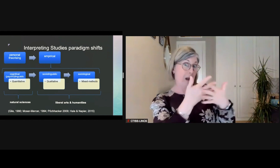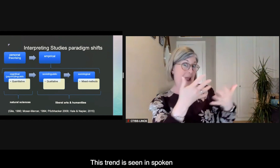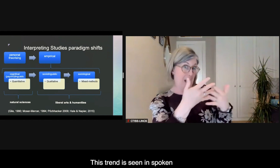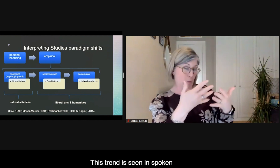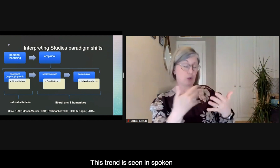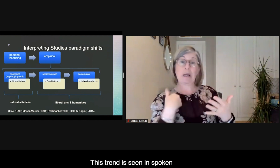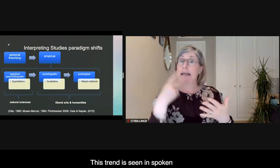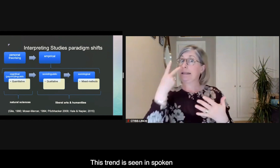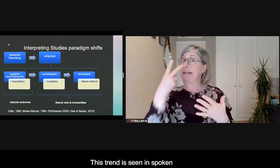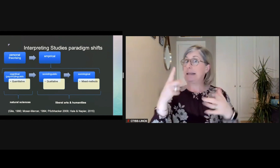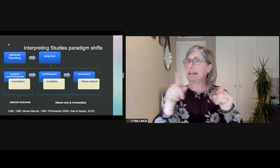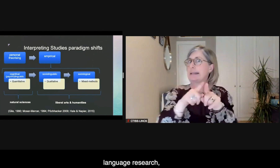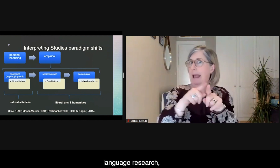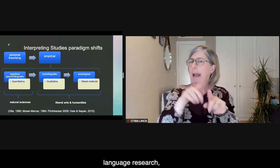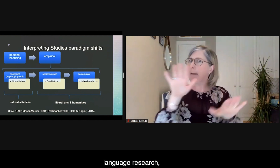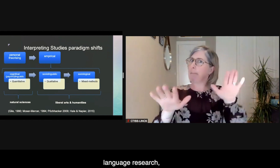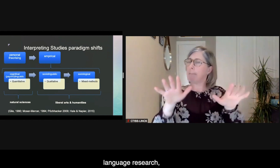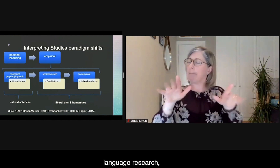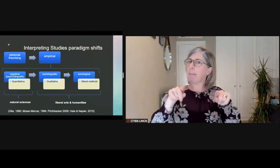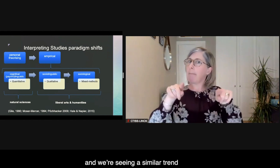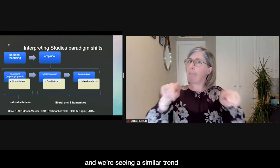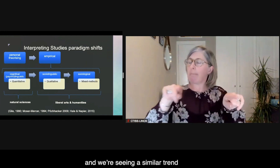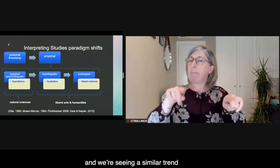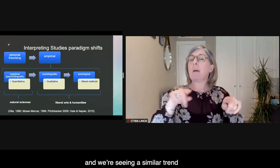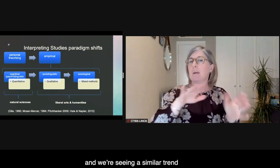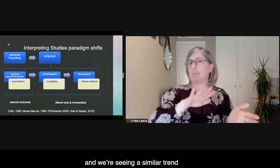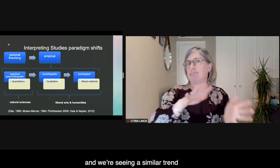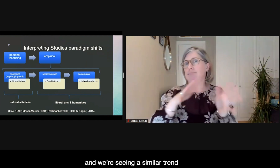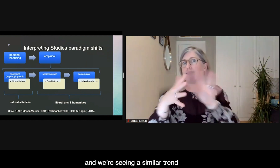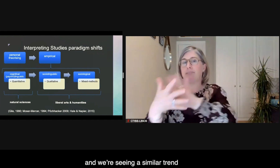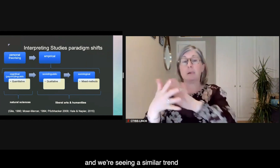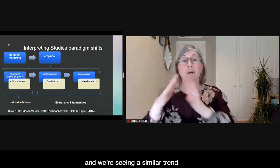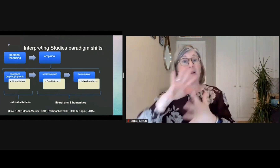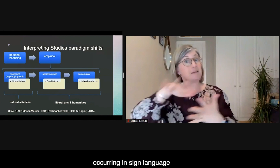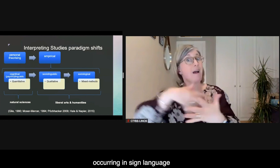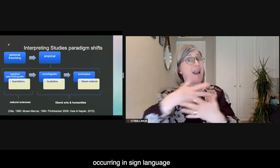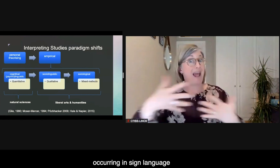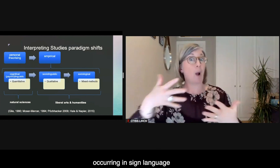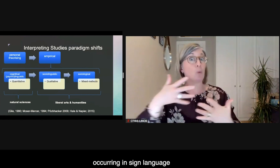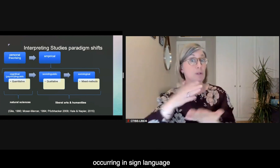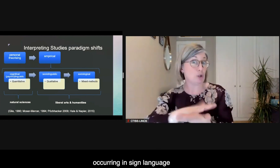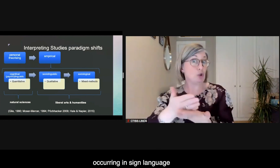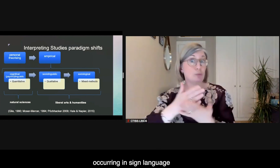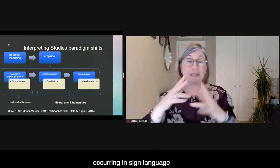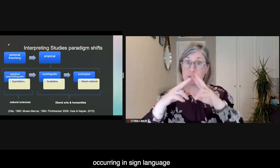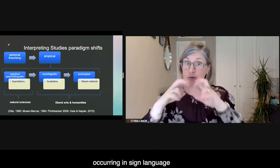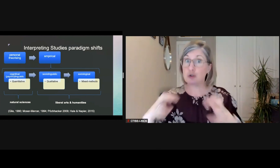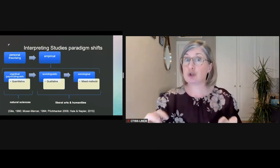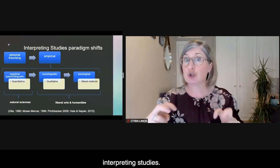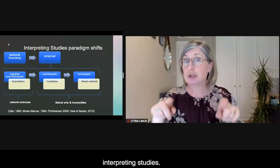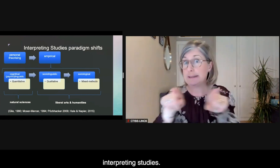This trend is seen in spoken language research, and we're seeing a similar trend occurring in sign language interpreting studies.